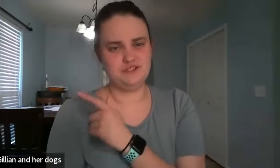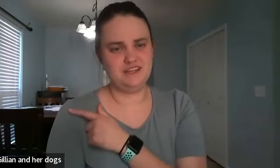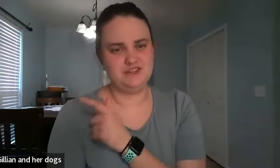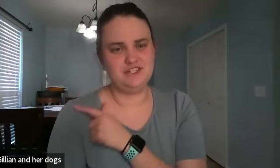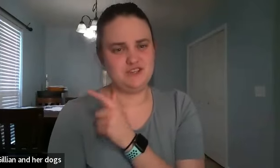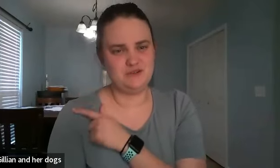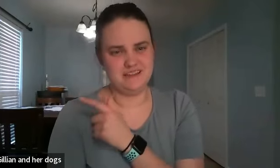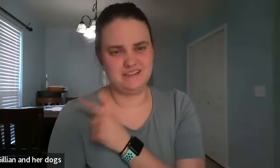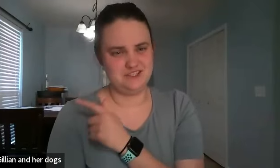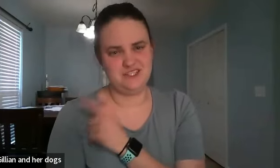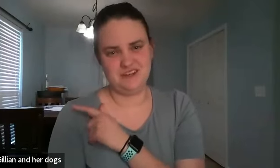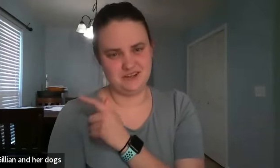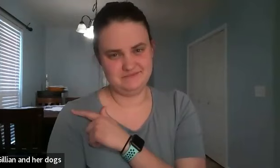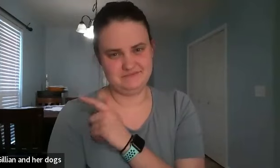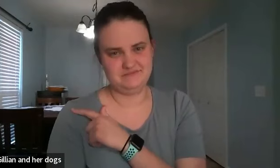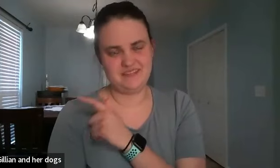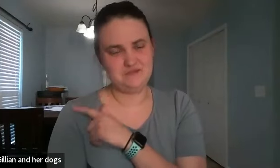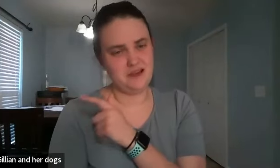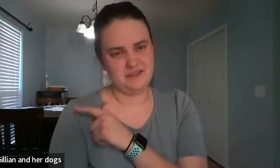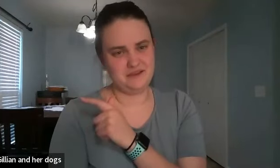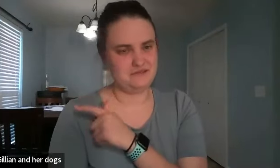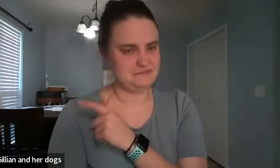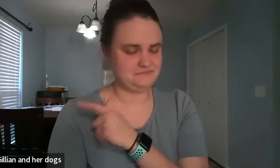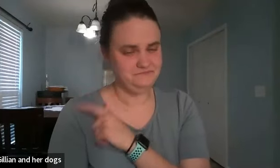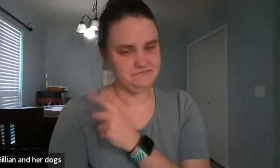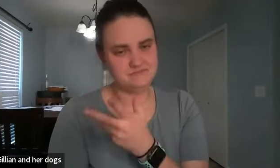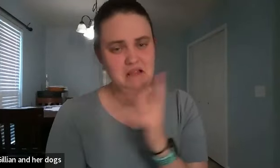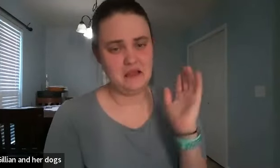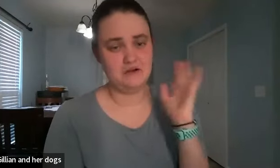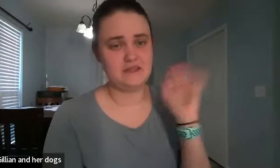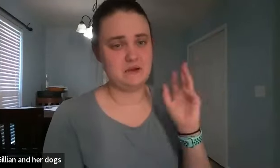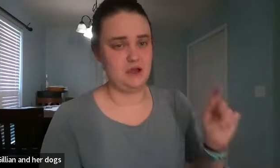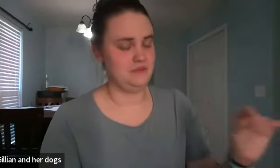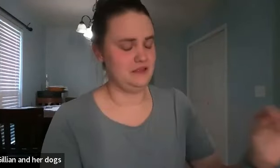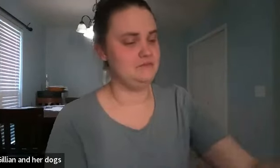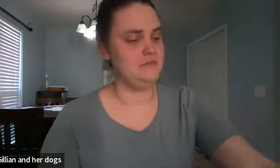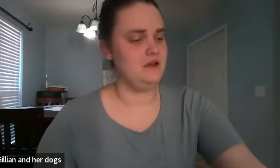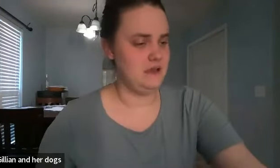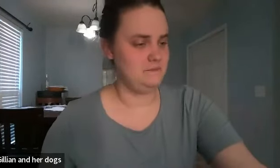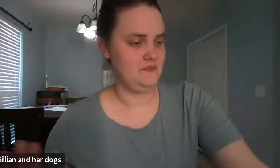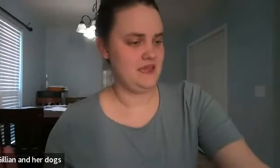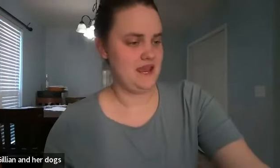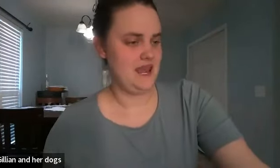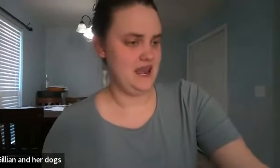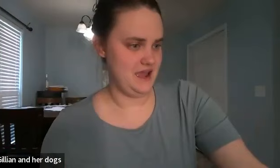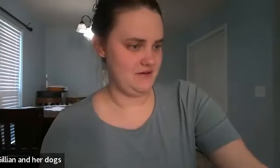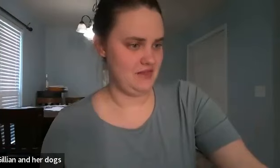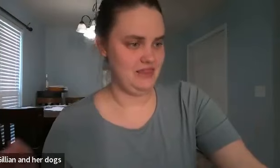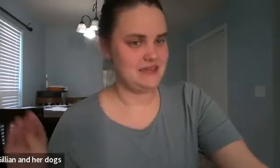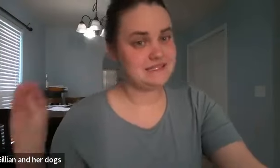Like you're just so lazy. You're just here. That's what I think of. I don't know. That's how it helped me learn. Okay. Now let's